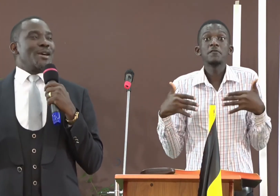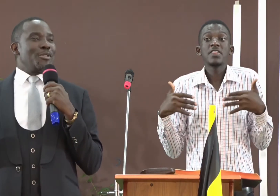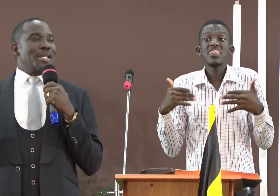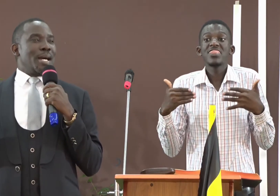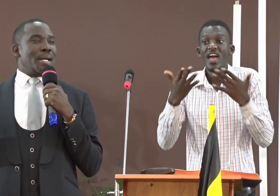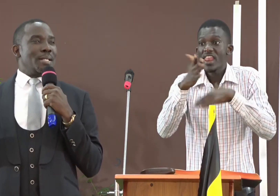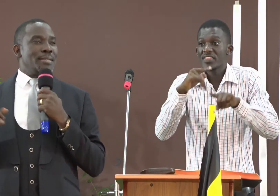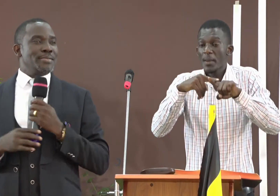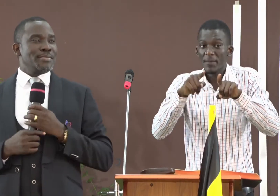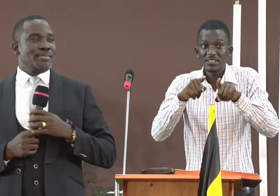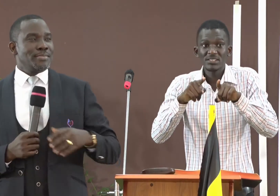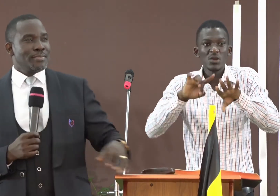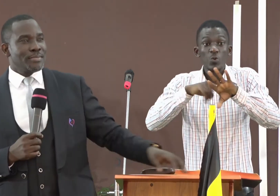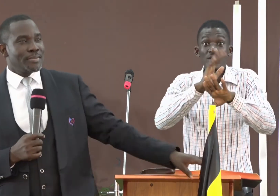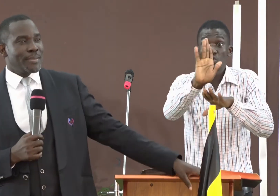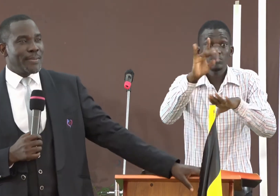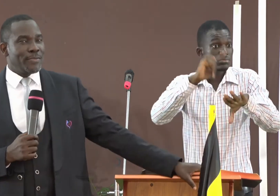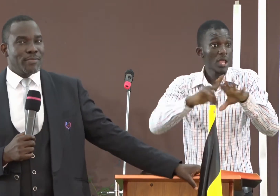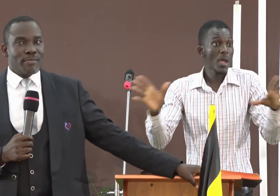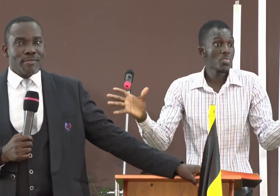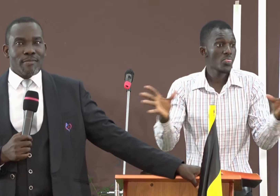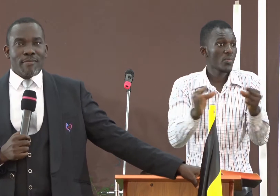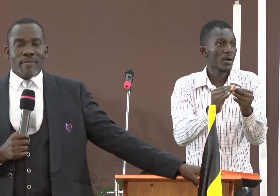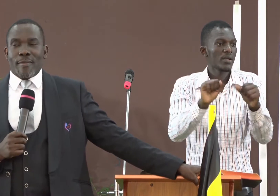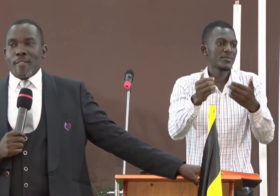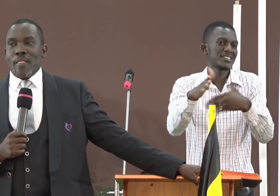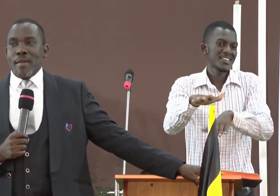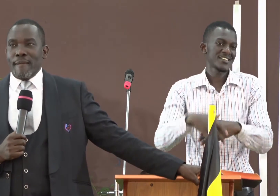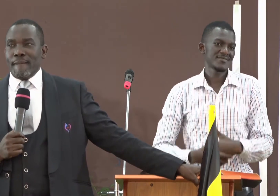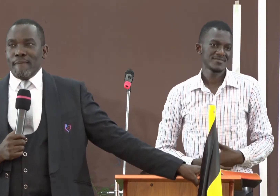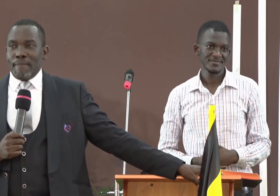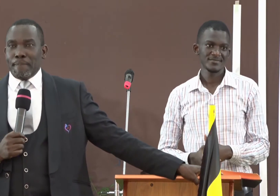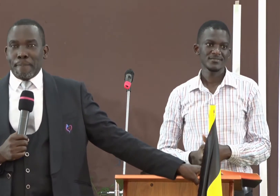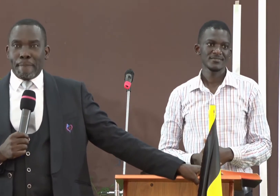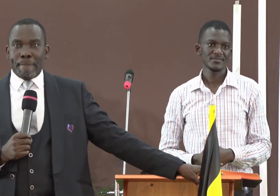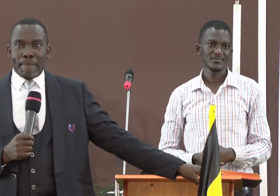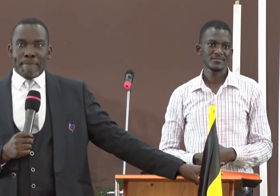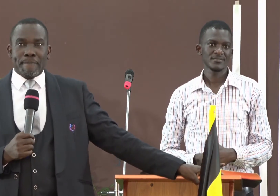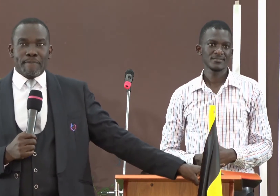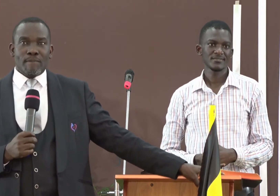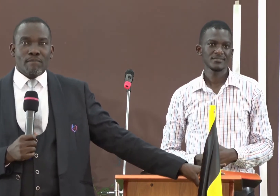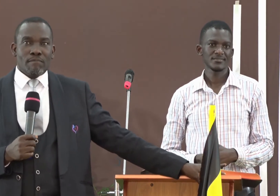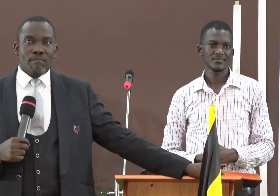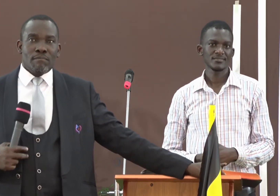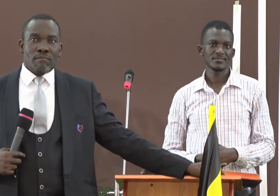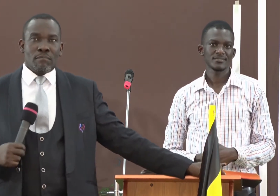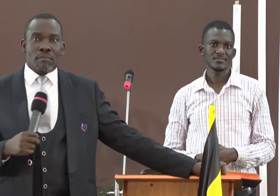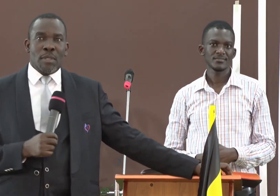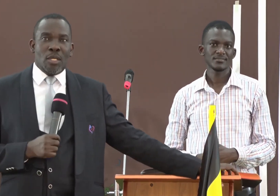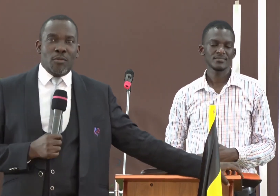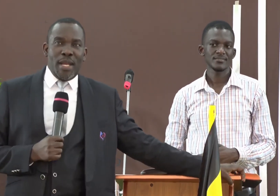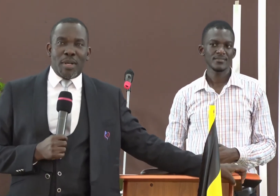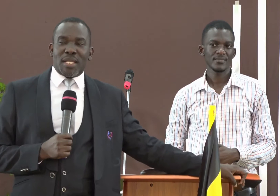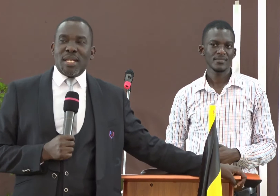era ojja kugira. Please do not get scared of death, because even when you fear, when that day has come, it will still take